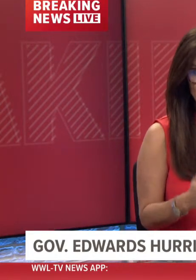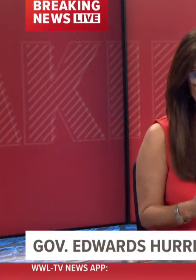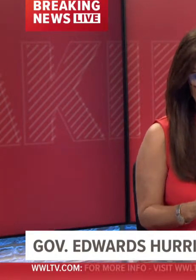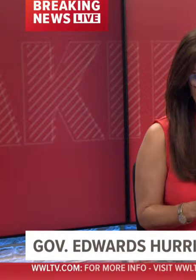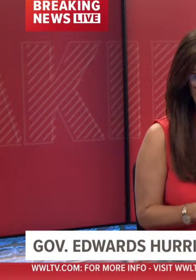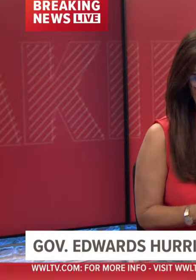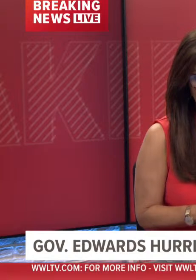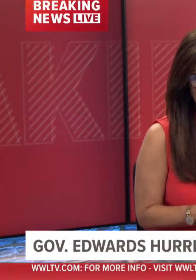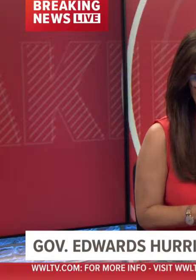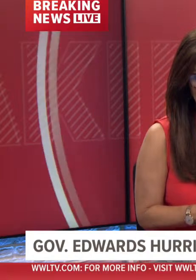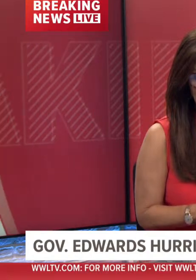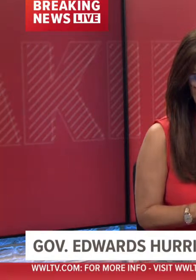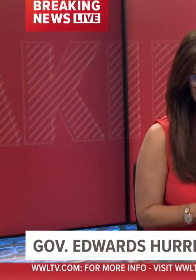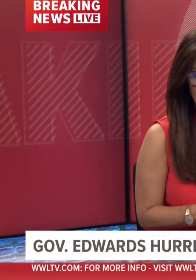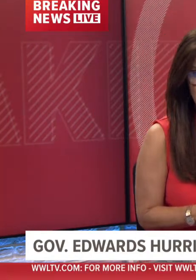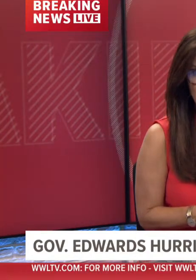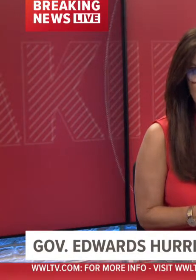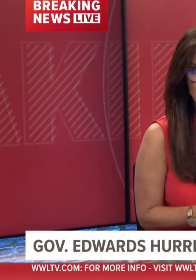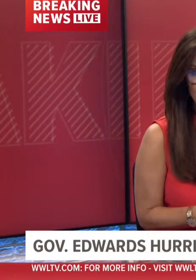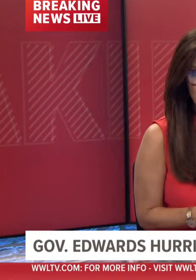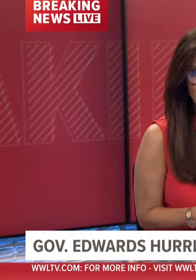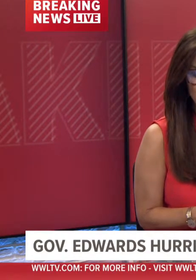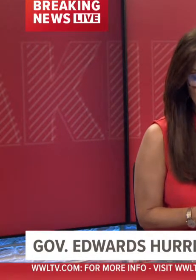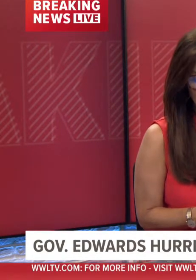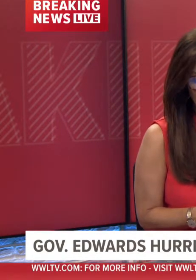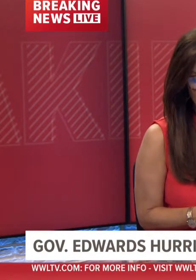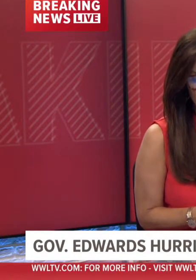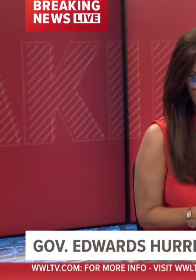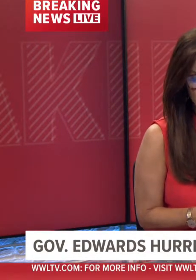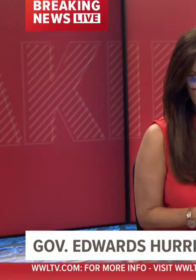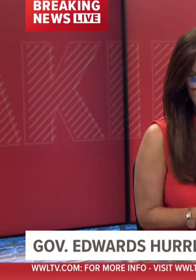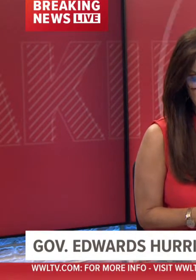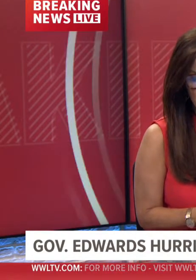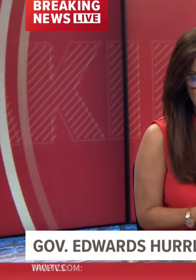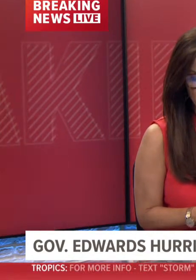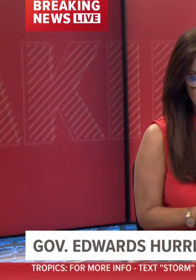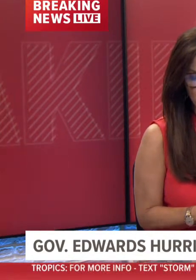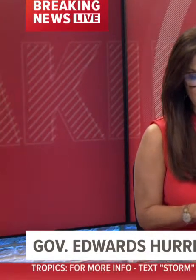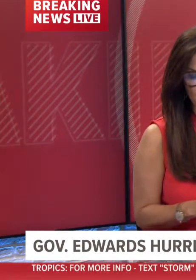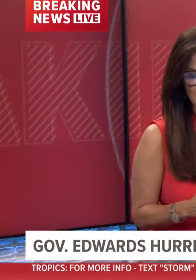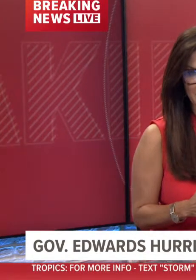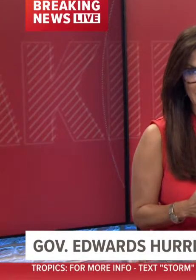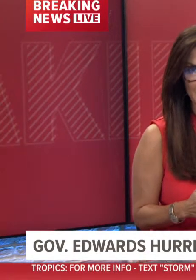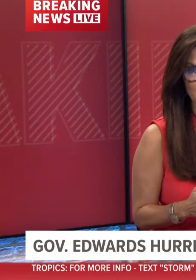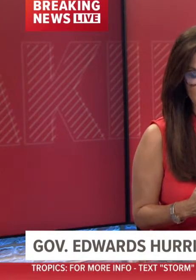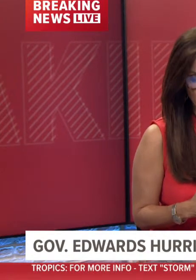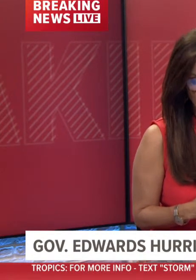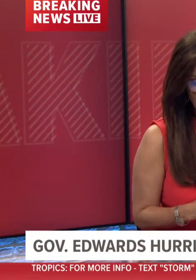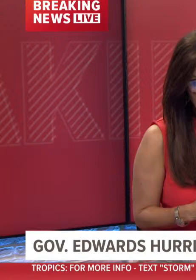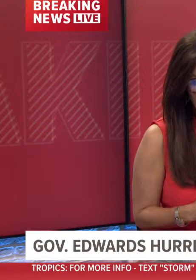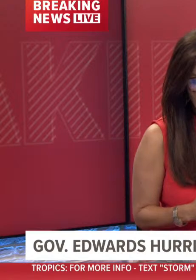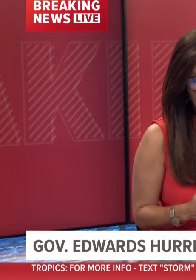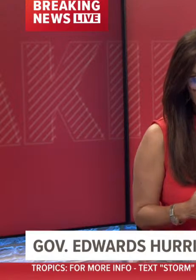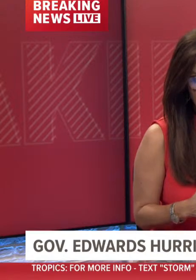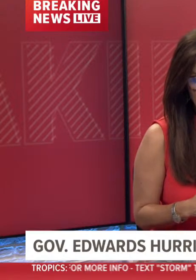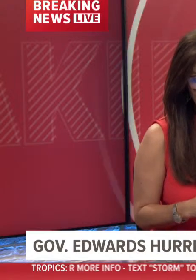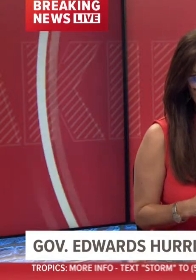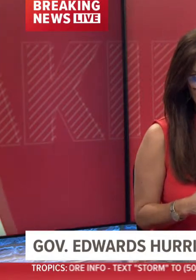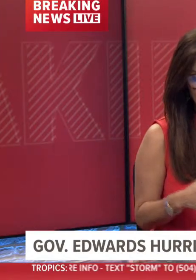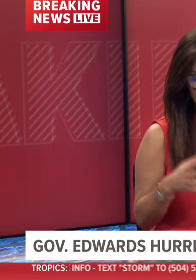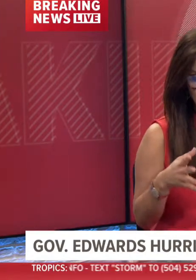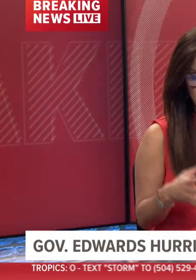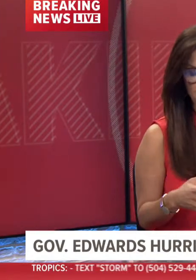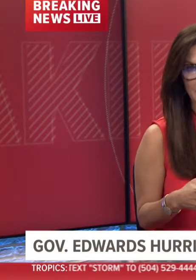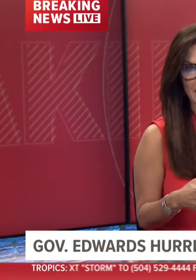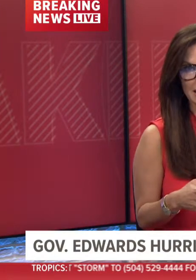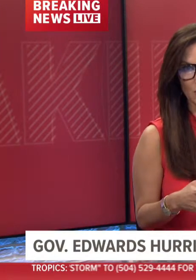fire and spill that happened at BioLab near Lake Charles. So as a result of that, the people in Westlake and Moss Bluff have been asked